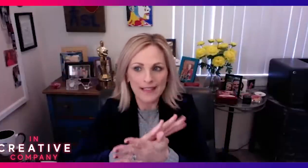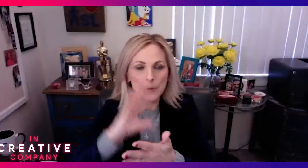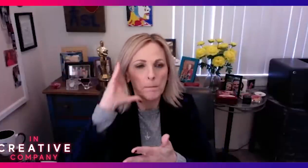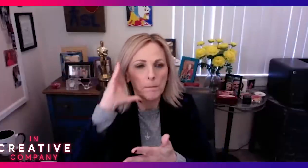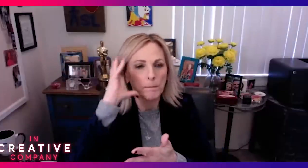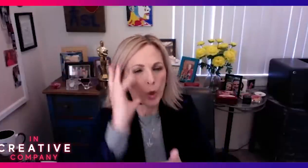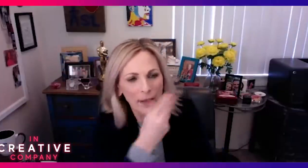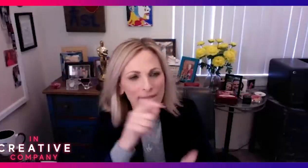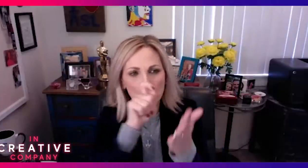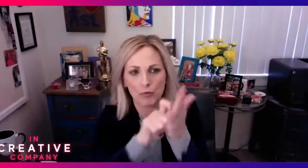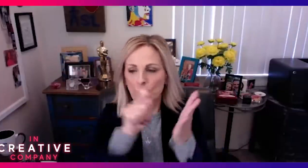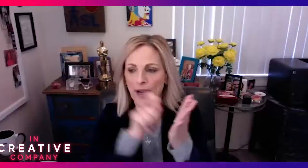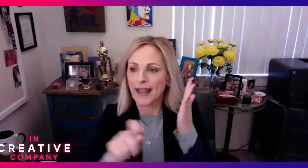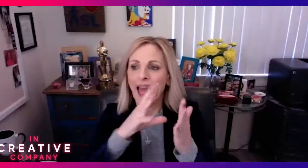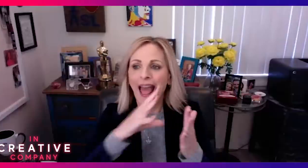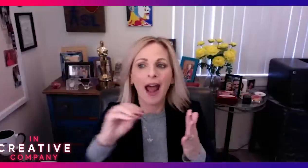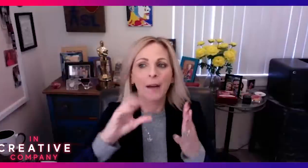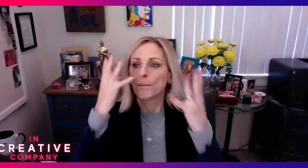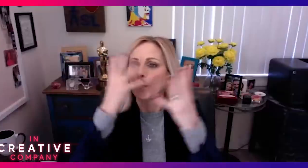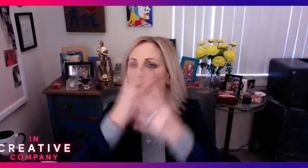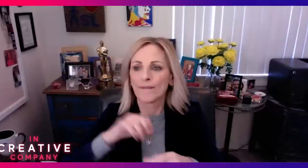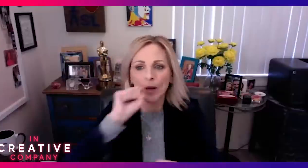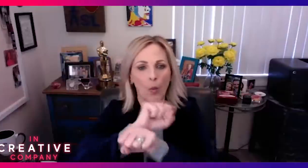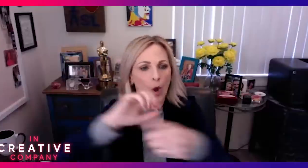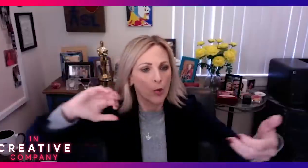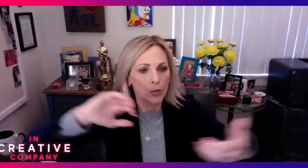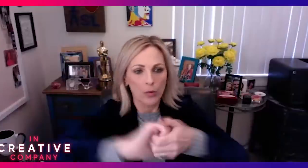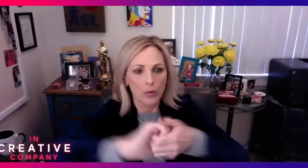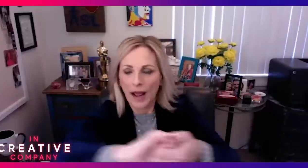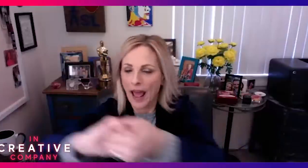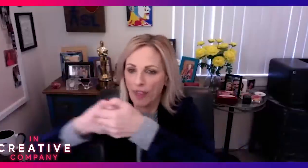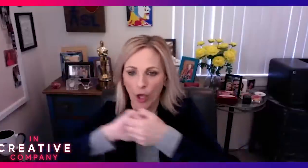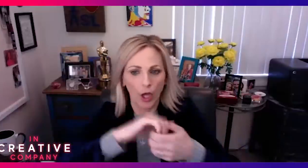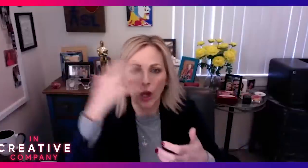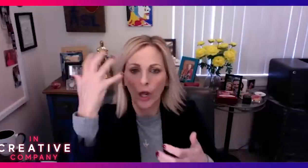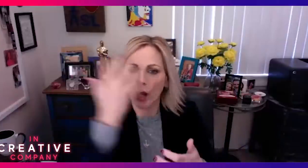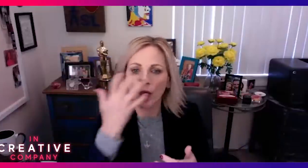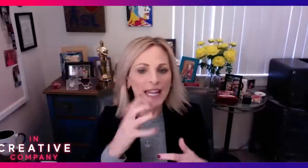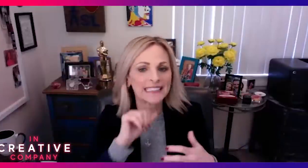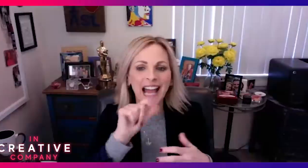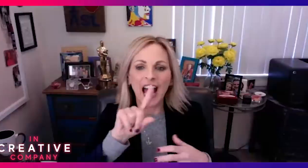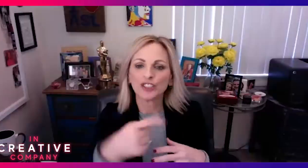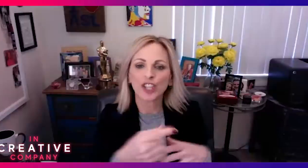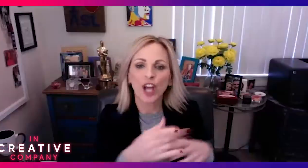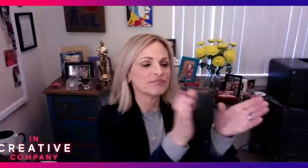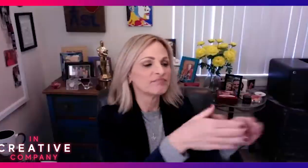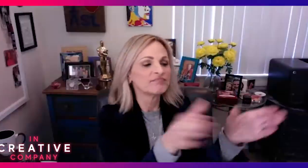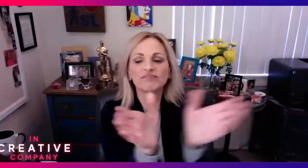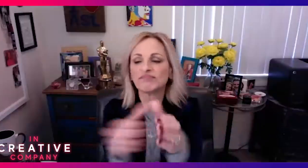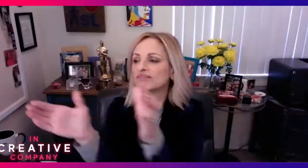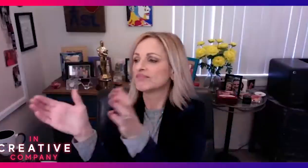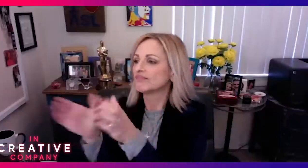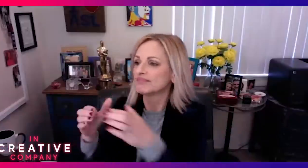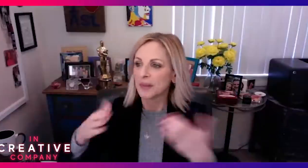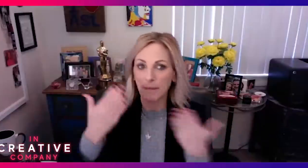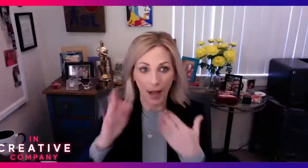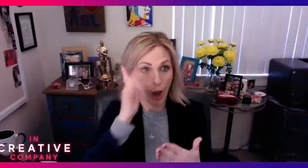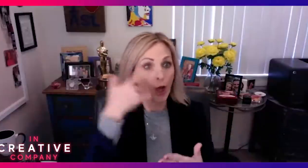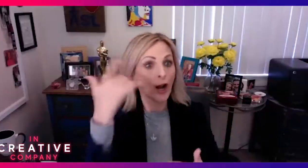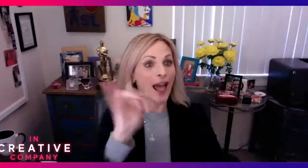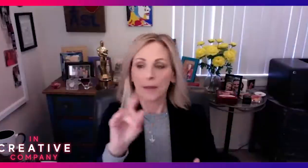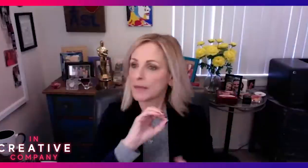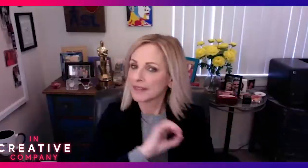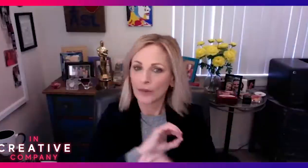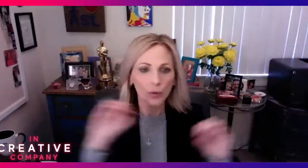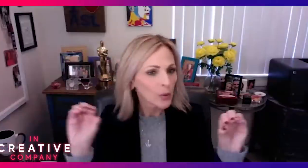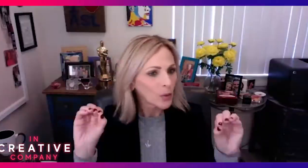interconnected somehow. And it's such a beautiful expression of Sean Heater's writing, of all of our acting together. And the fact that we